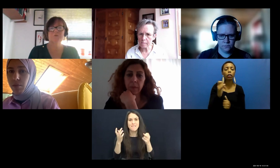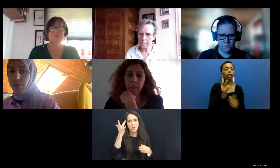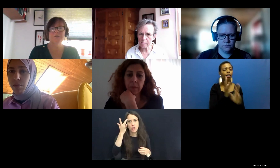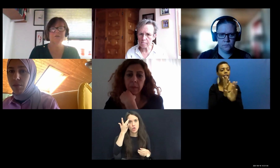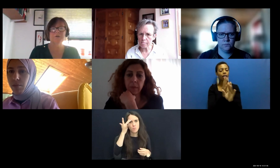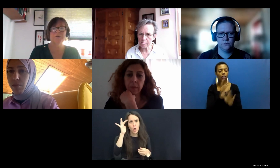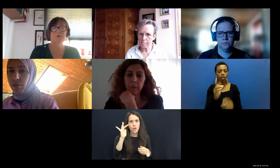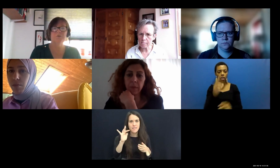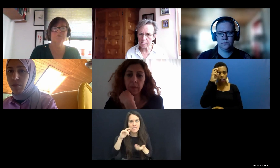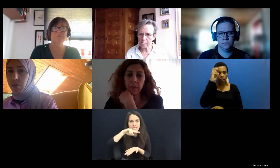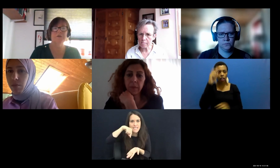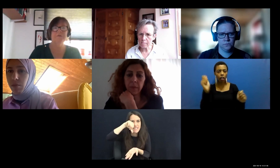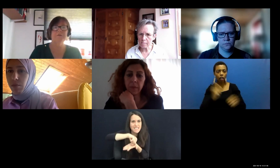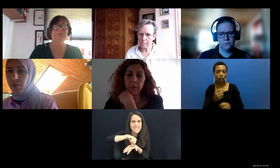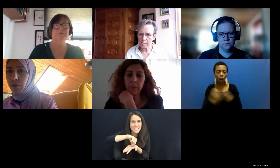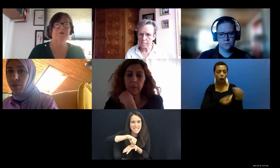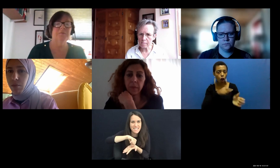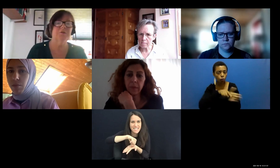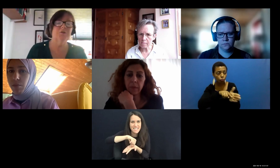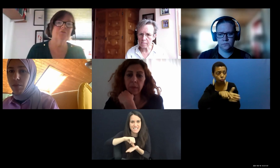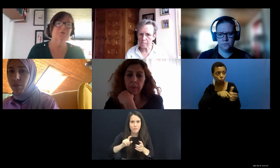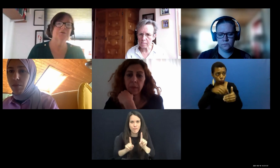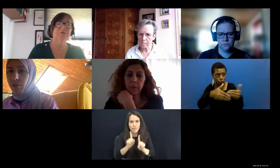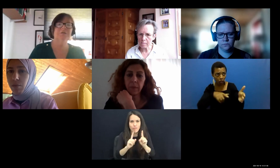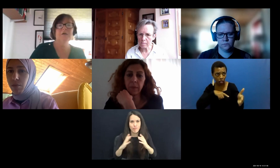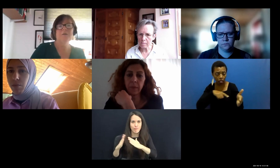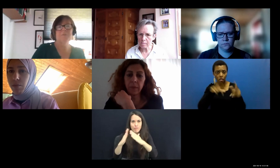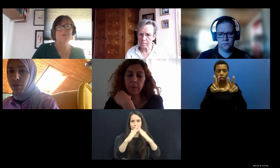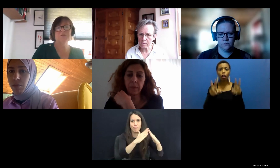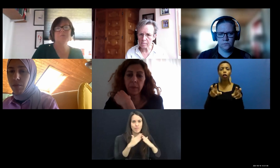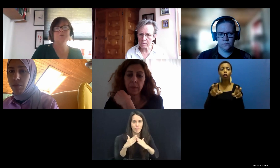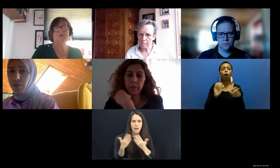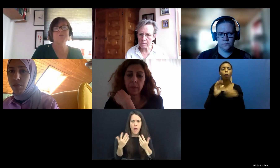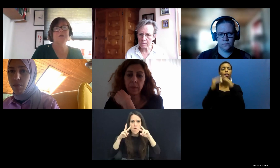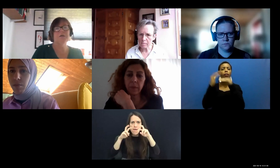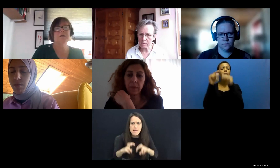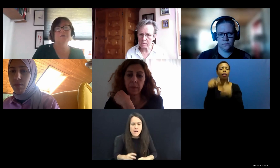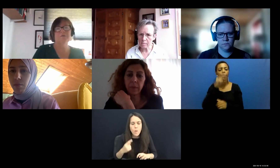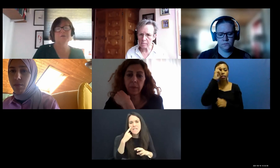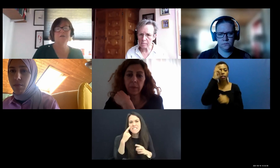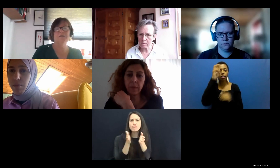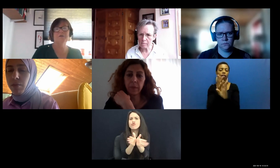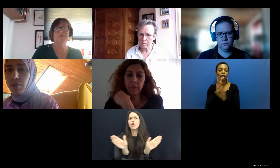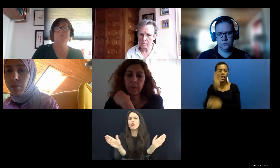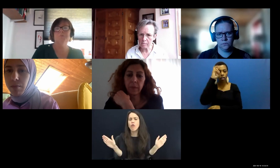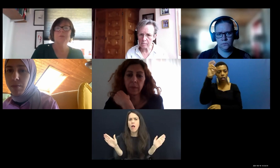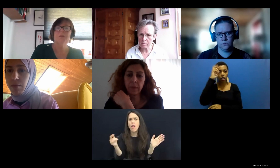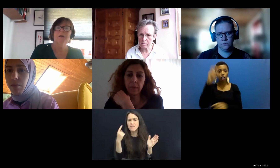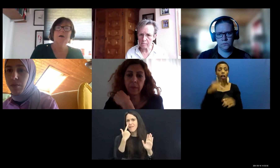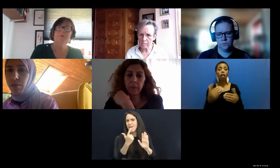much consultation going on in the development of smart cities. But we looked at it more generally in a